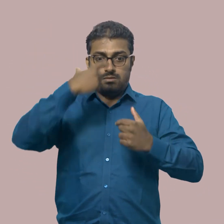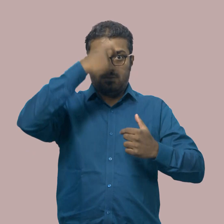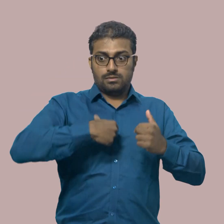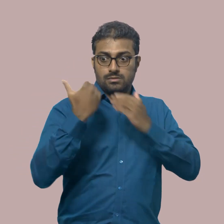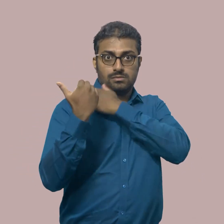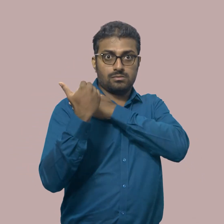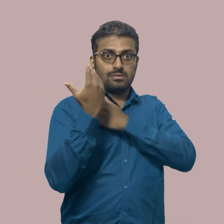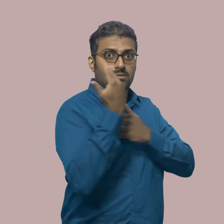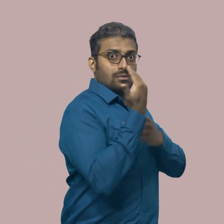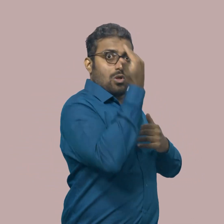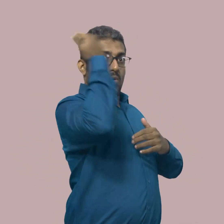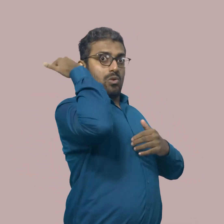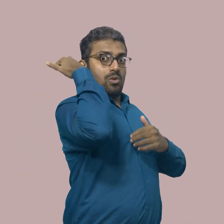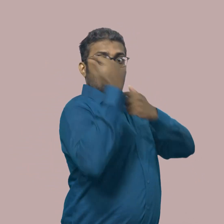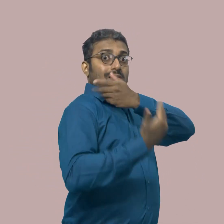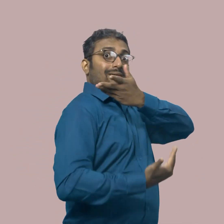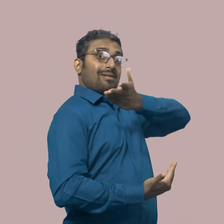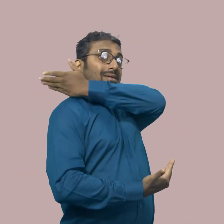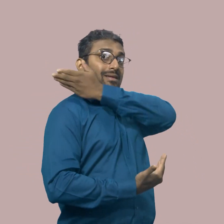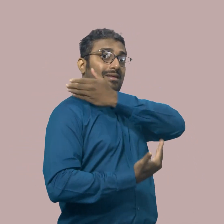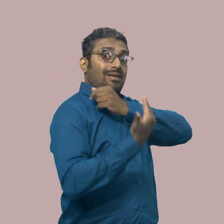Etc. These signs are made behind your shoulders.